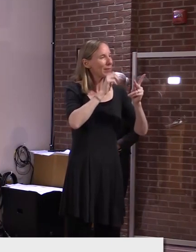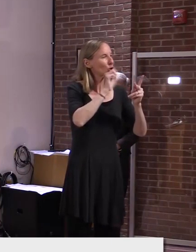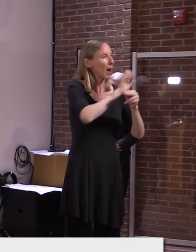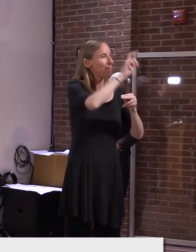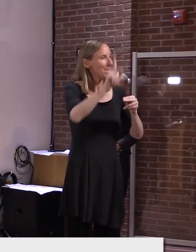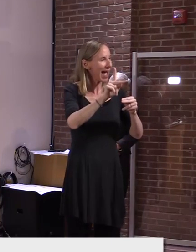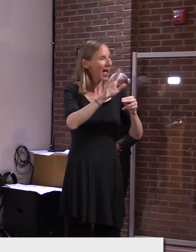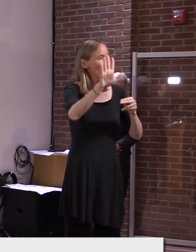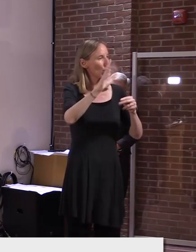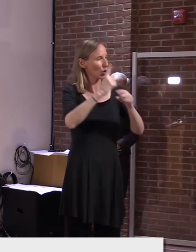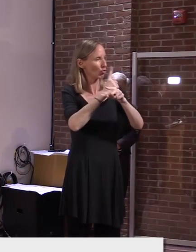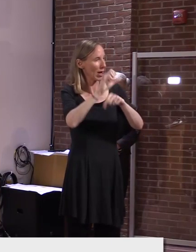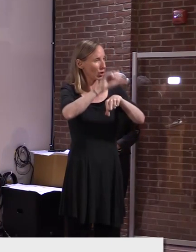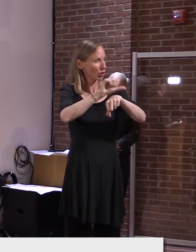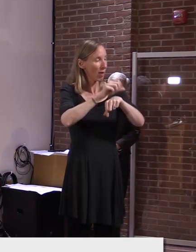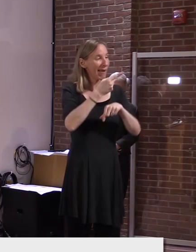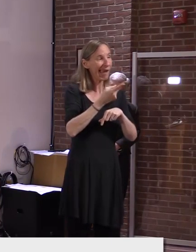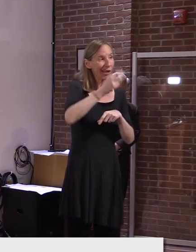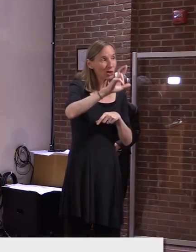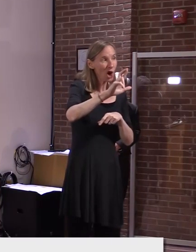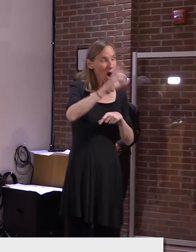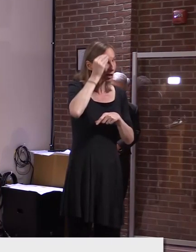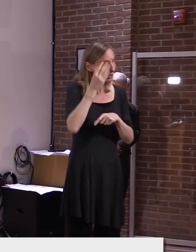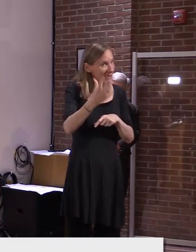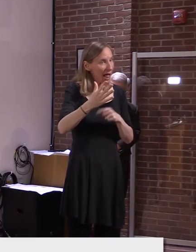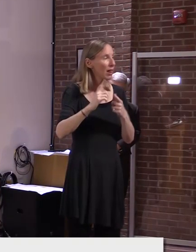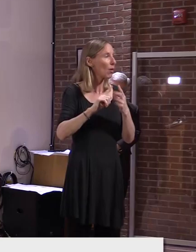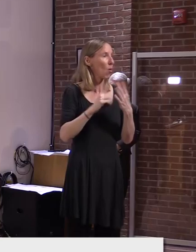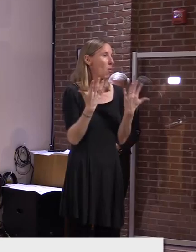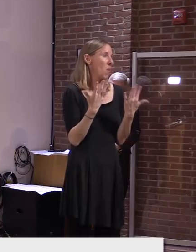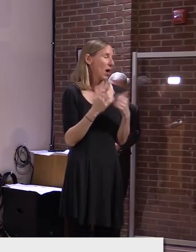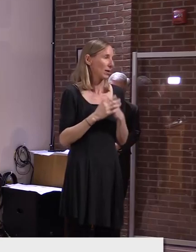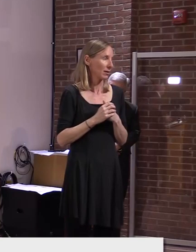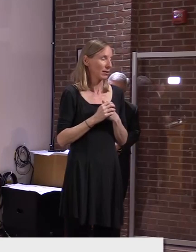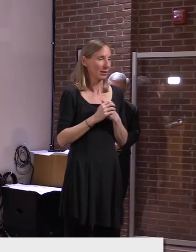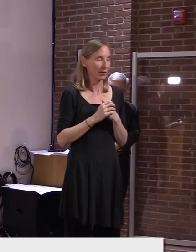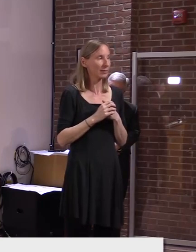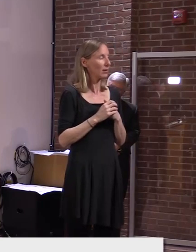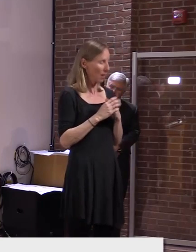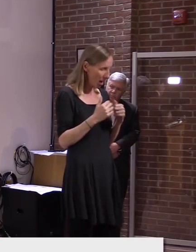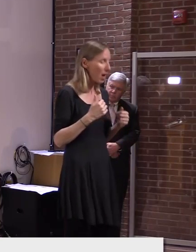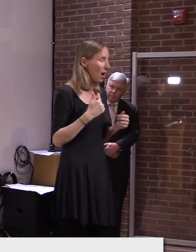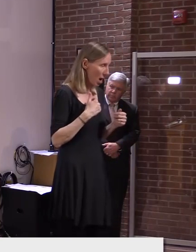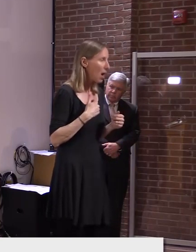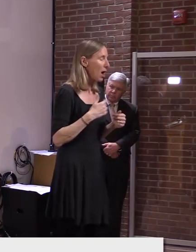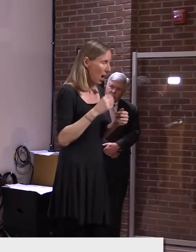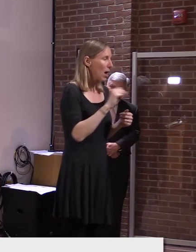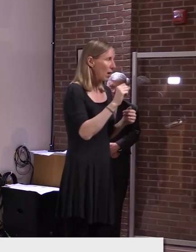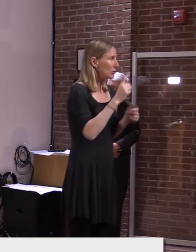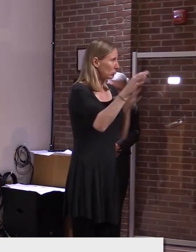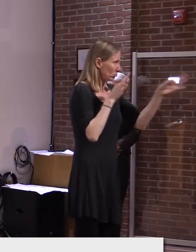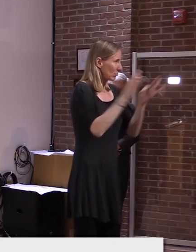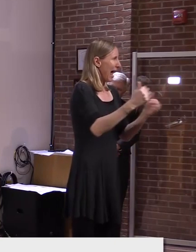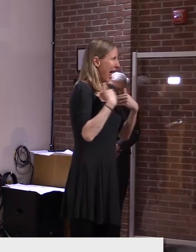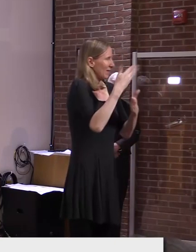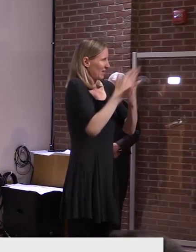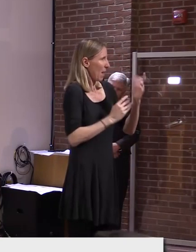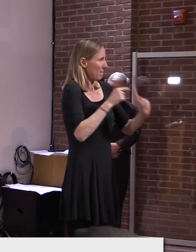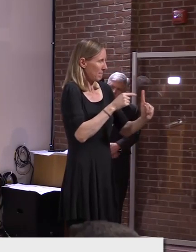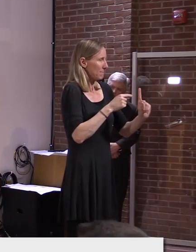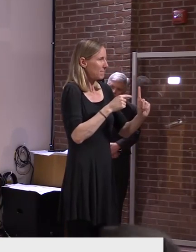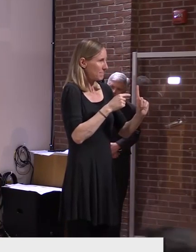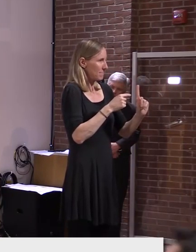I don't know if human resources or she would be able to figure out. Yeah, I mean, we have some, just so that everyone understands, we